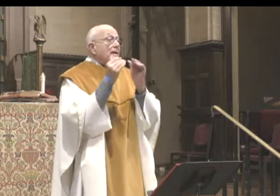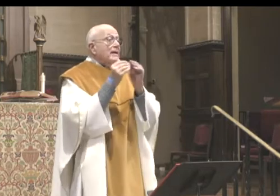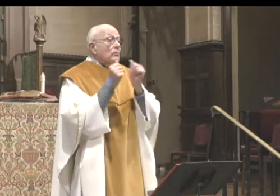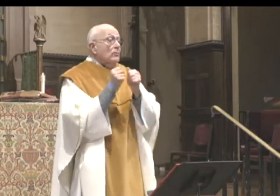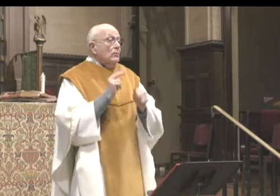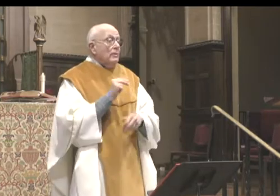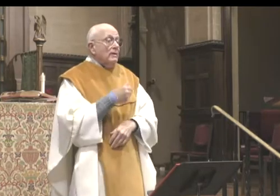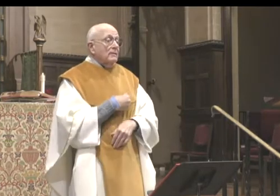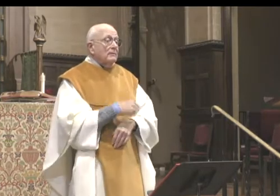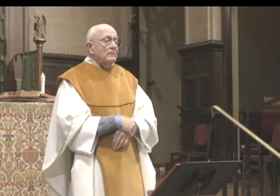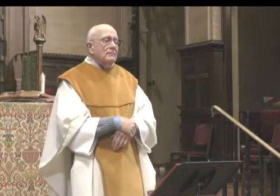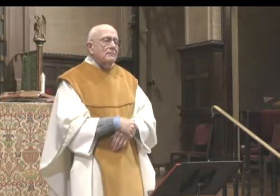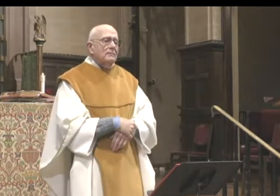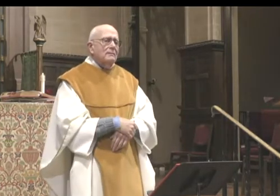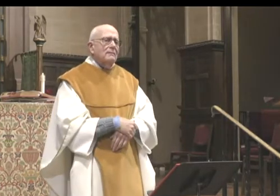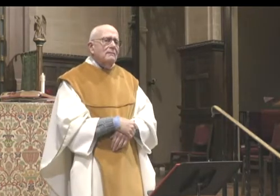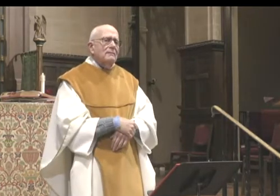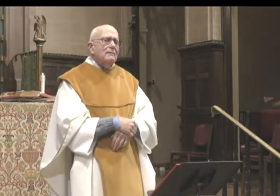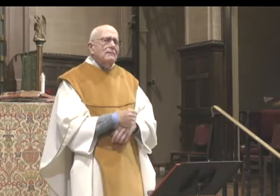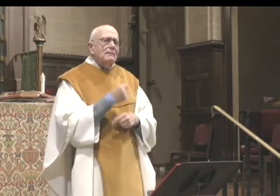you? No. Jesus wanted to be equal to us.